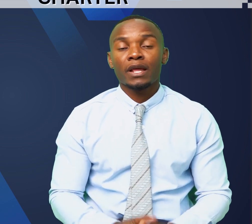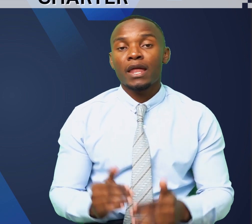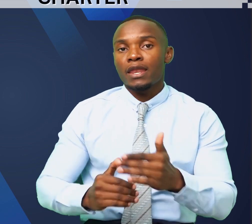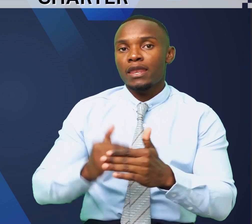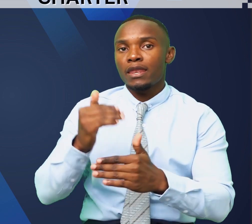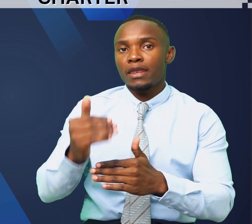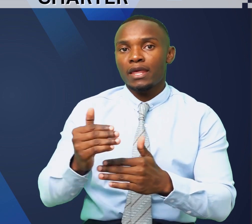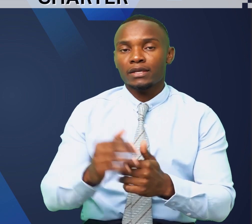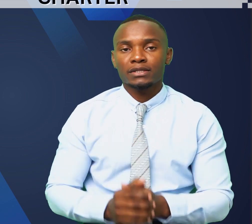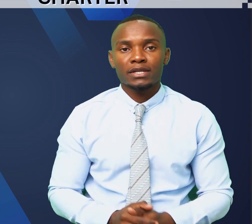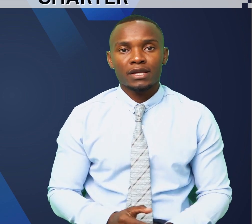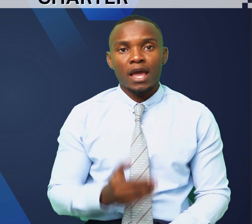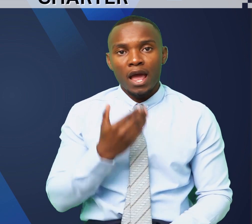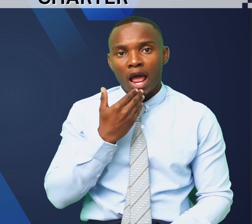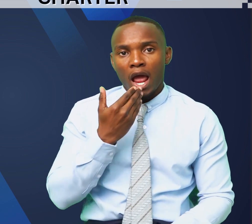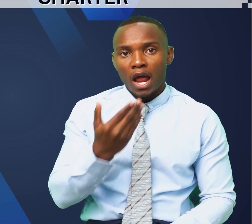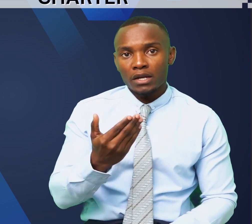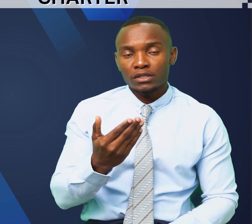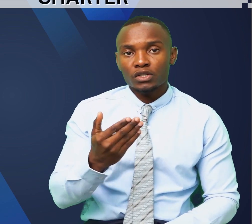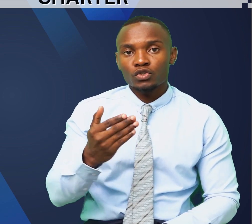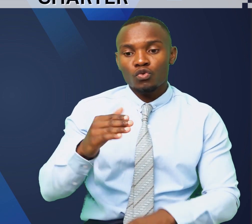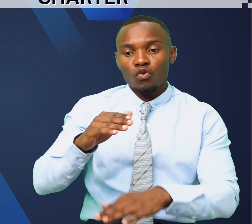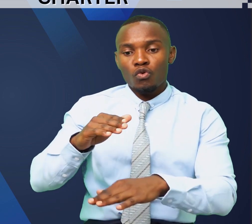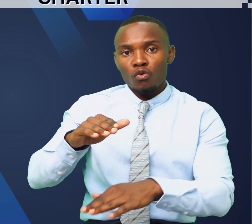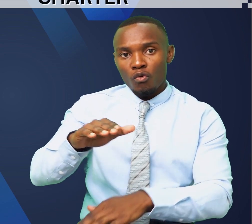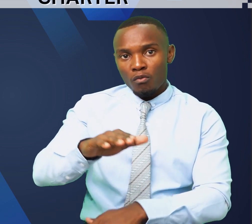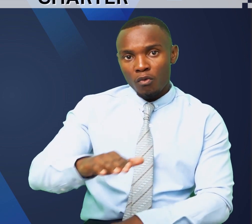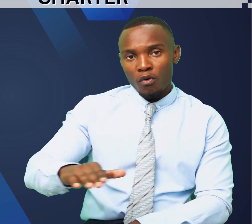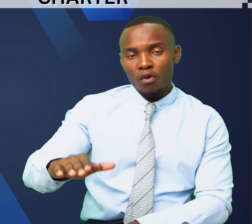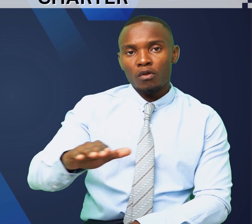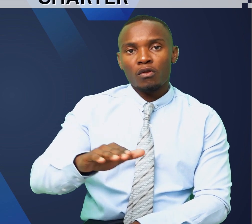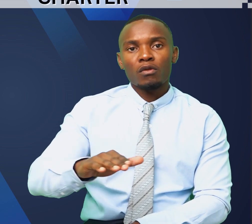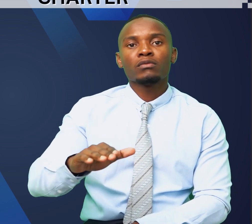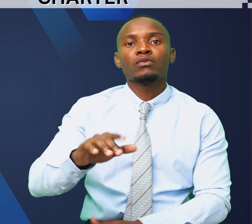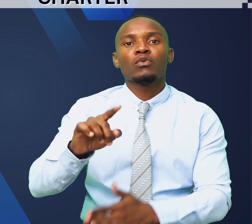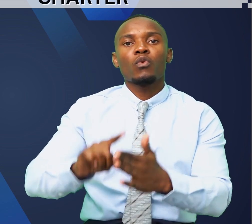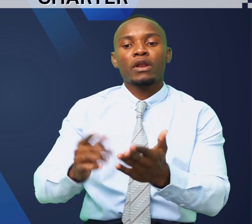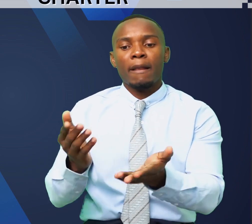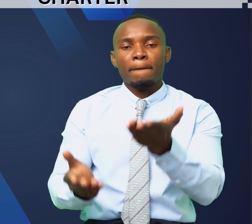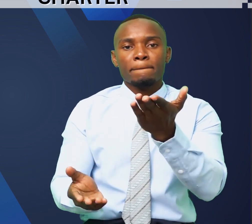Service rendered, response to on-site calibration of equipment.